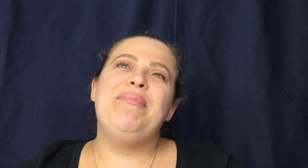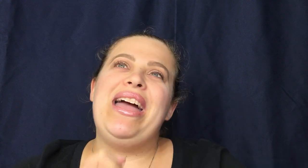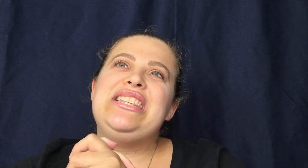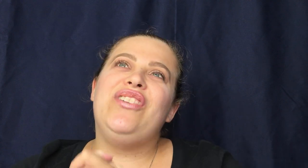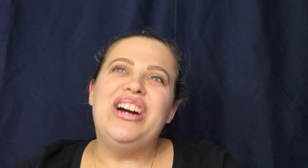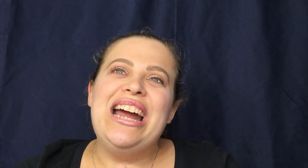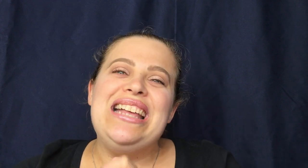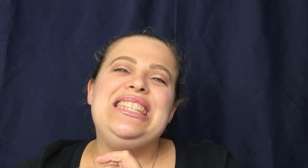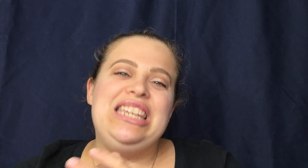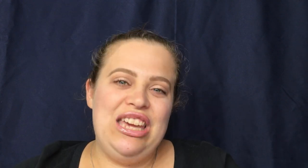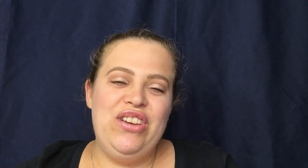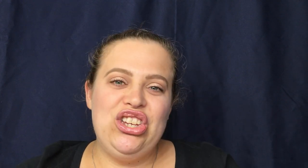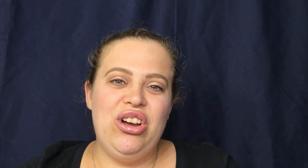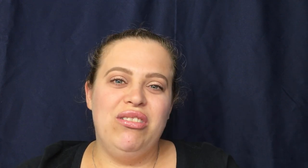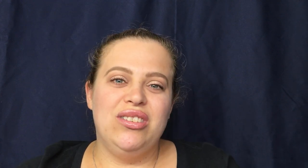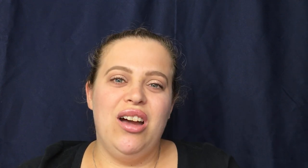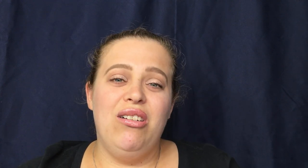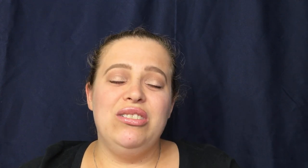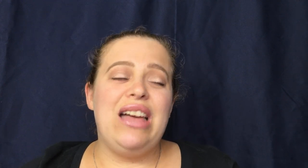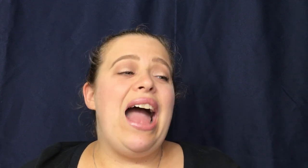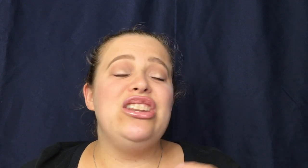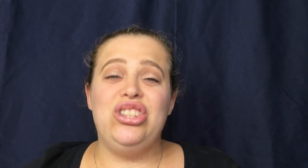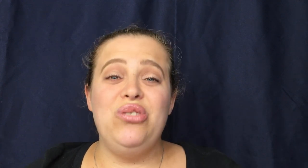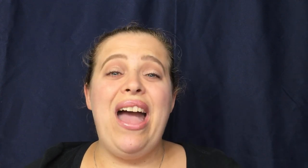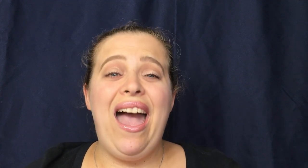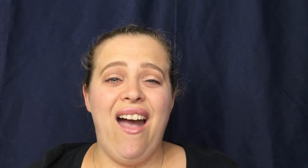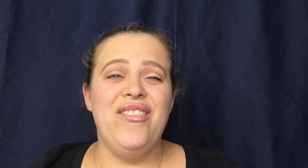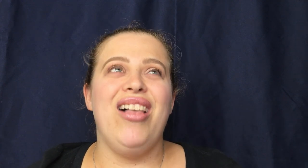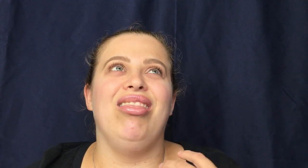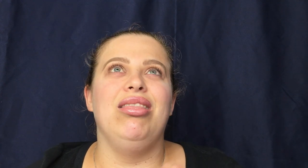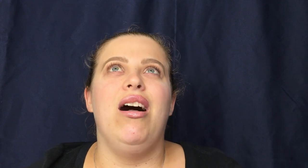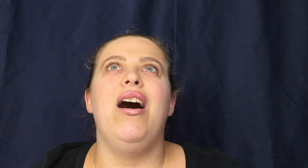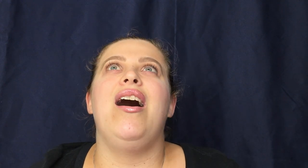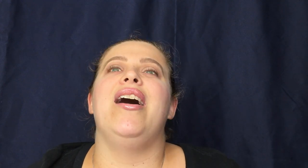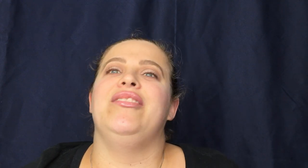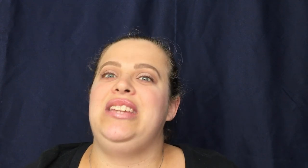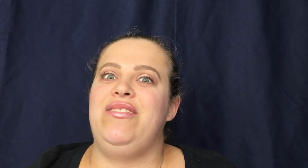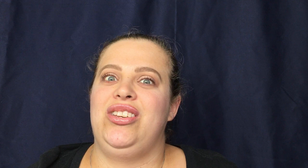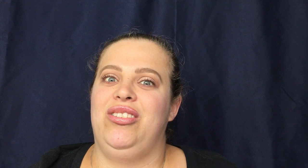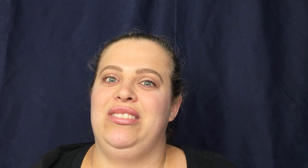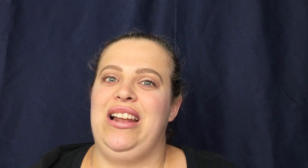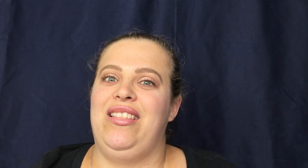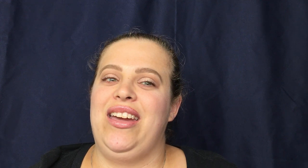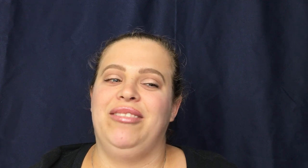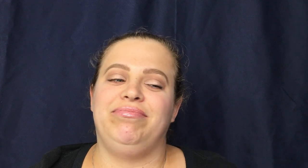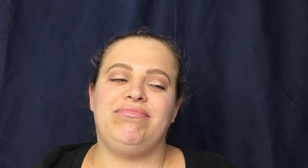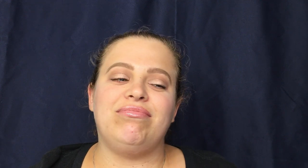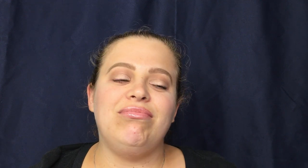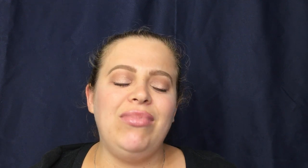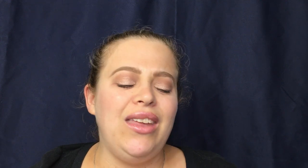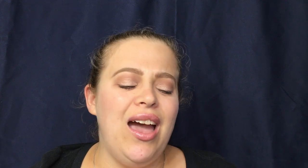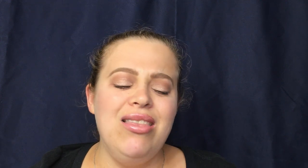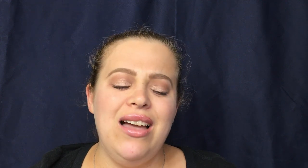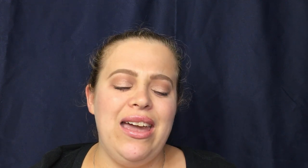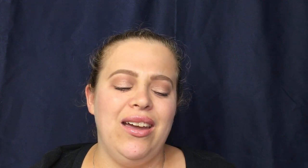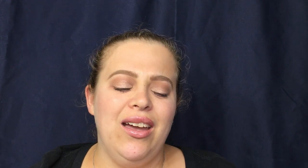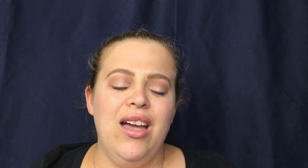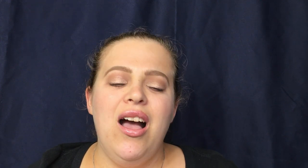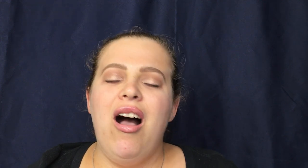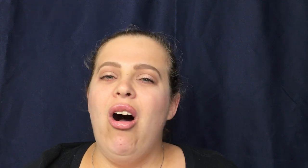as far as TV shows goes, I do have a lot of TV shows that I like. I like all